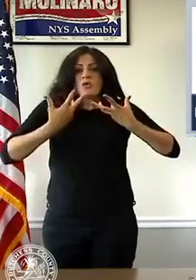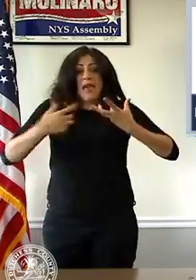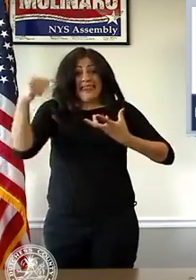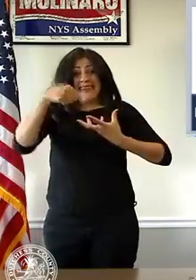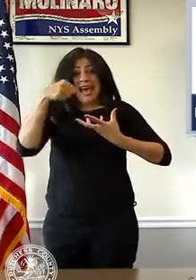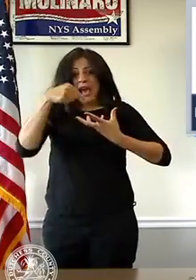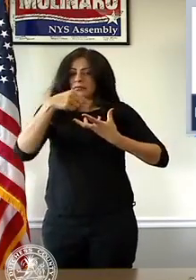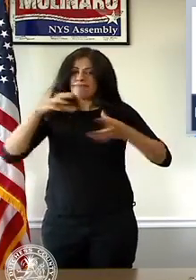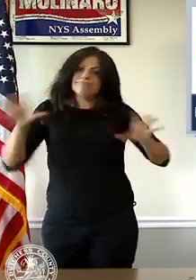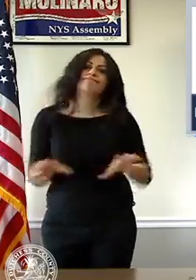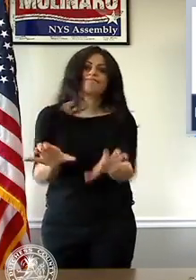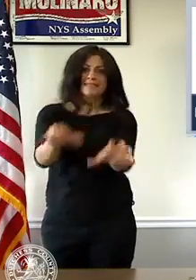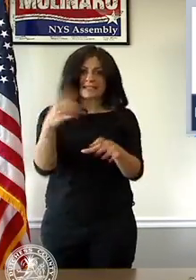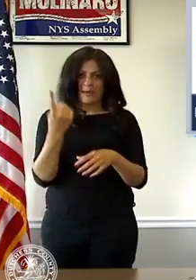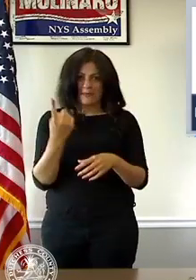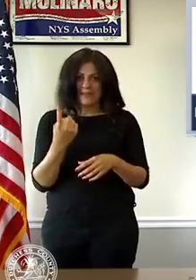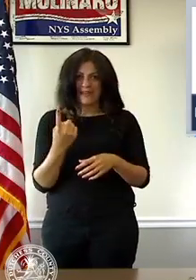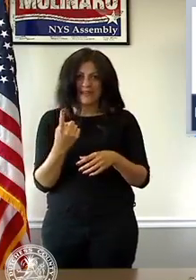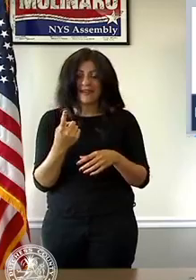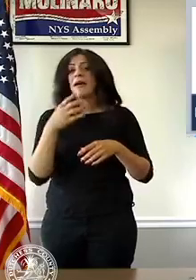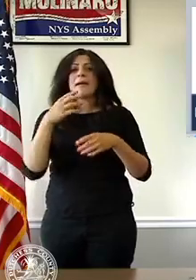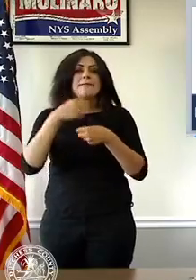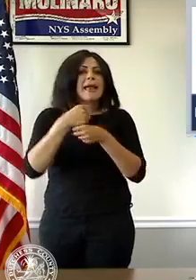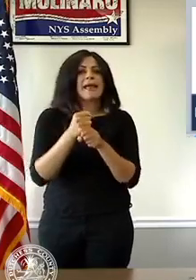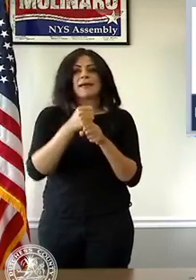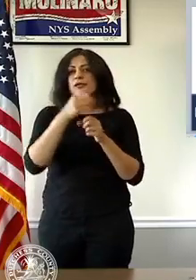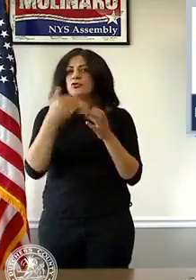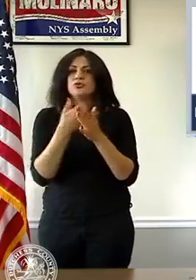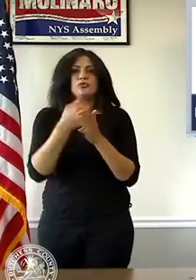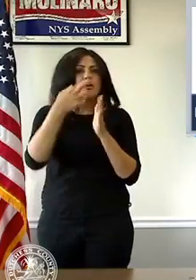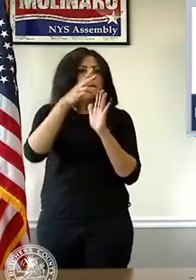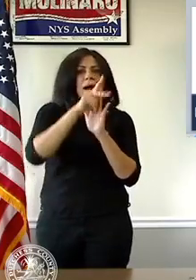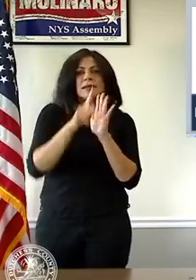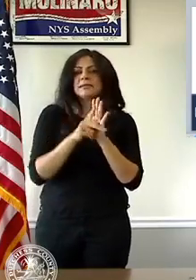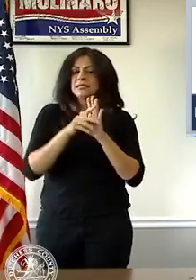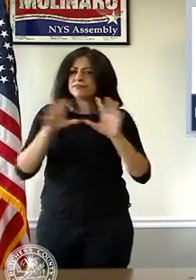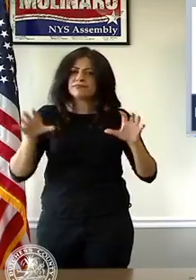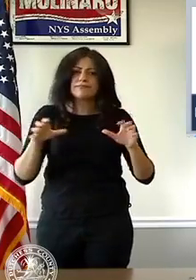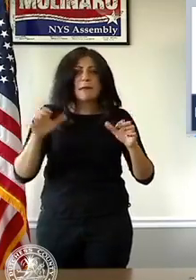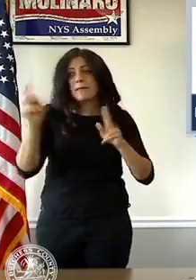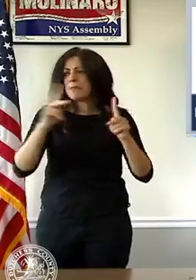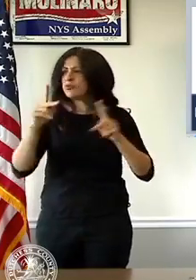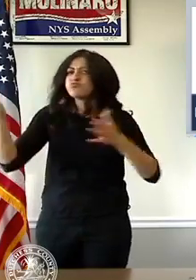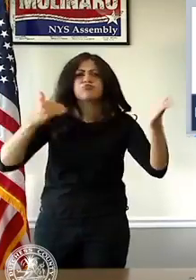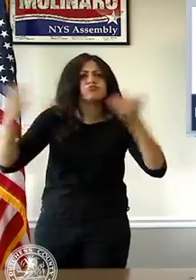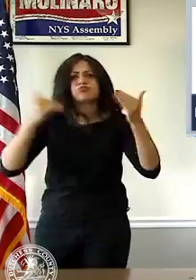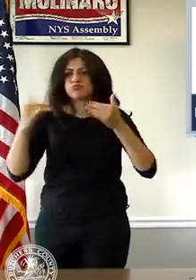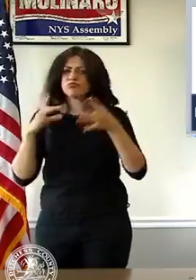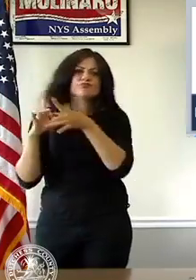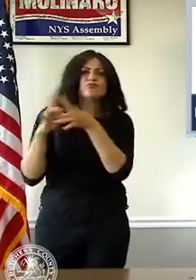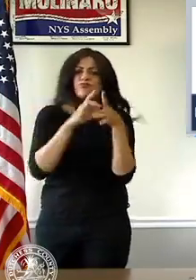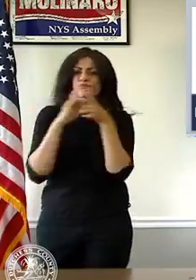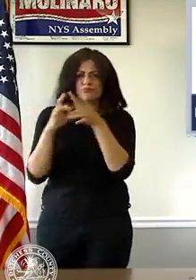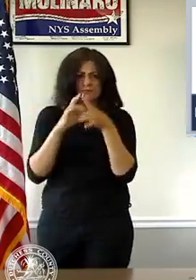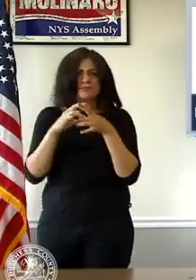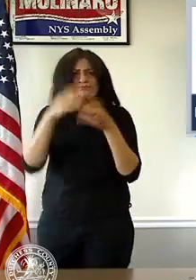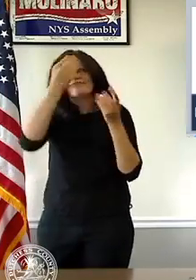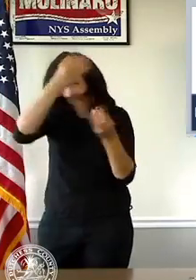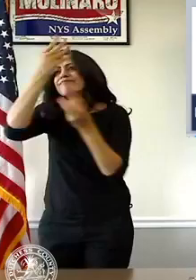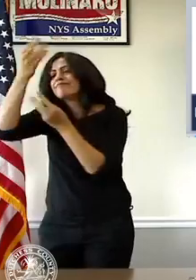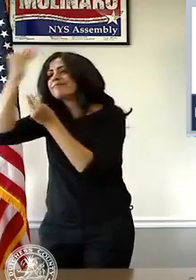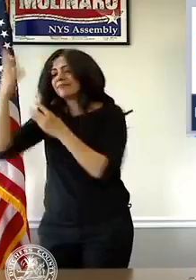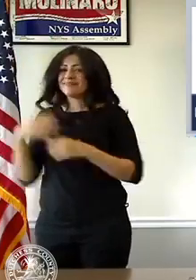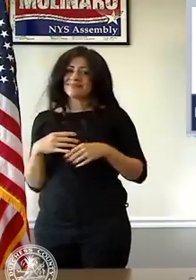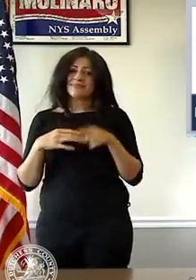policy or movement. And I get that and I understand it. I will also tell you that because I get it